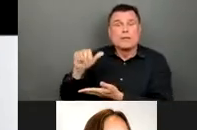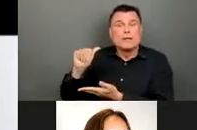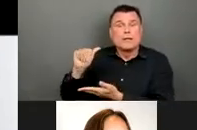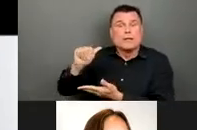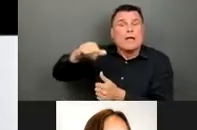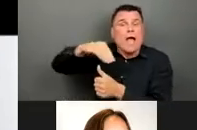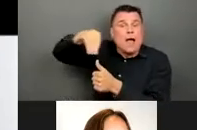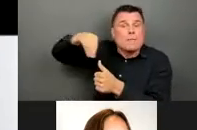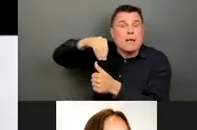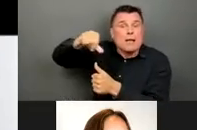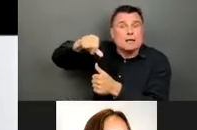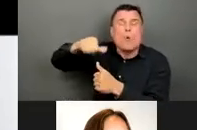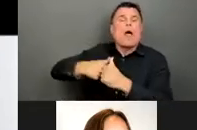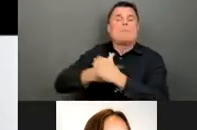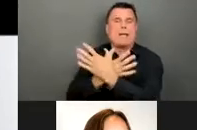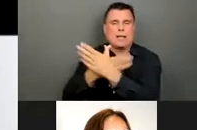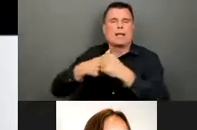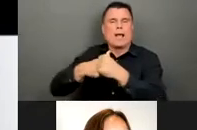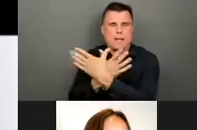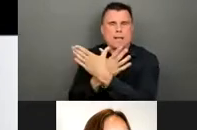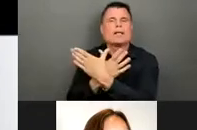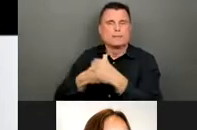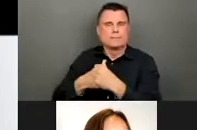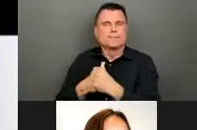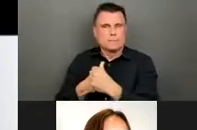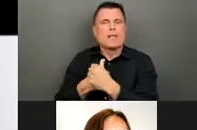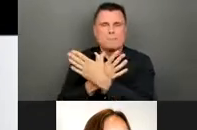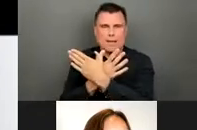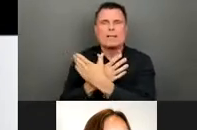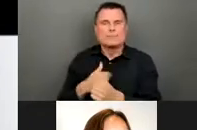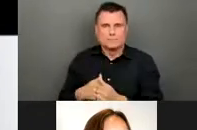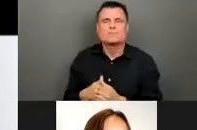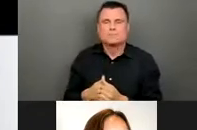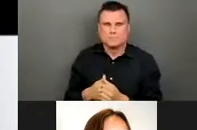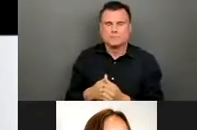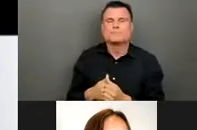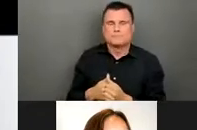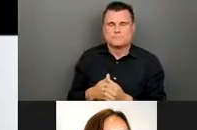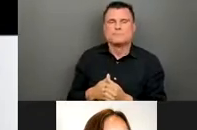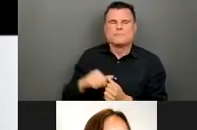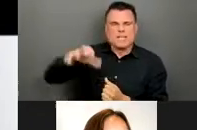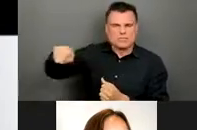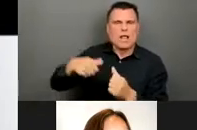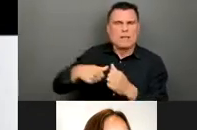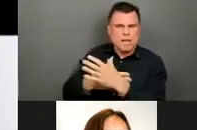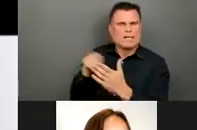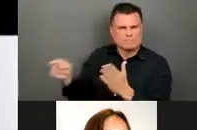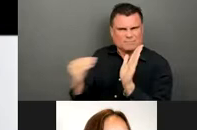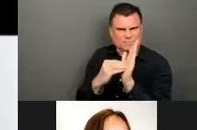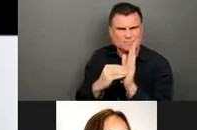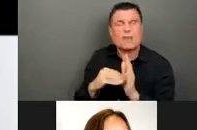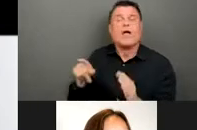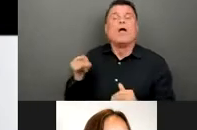pursuing innovative solutions such as in Georgia, where along with persons with disabilities, UNDP co-designed an innovative